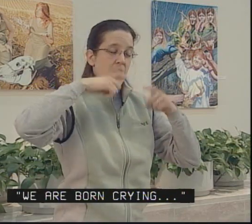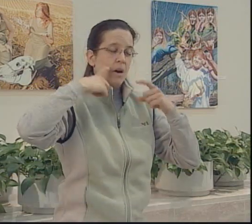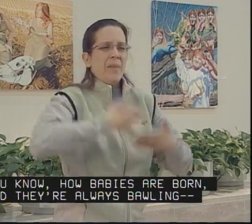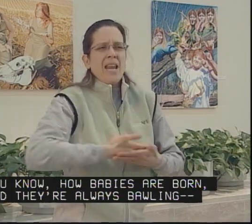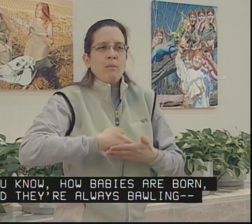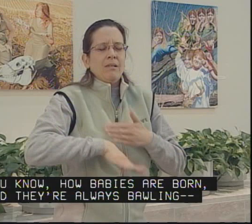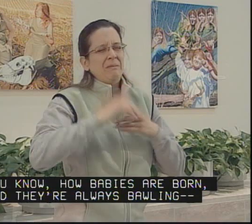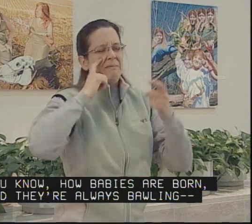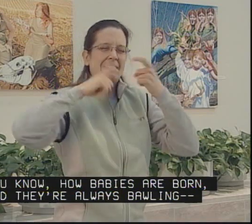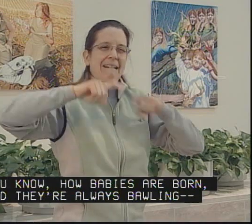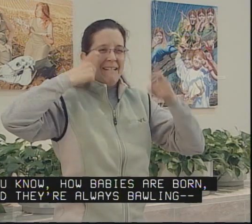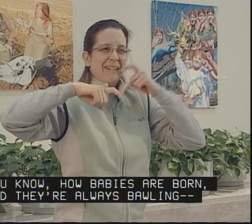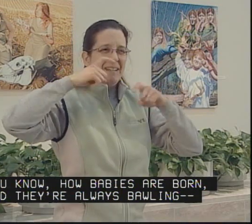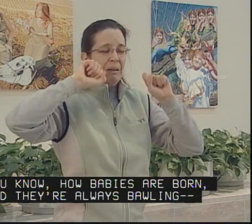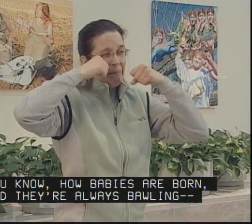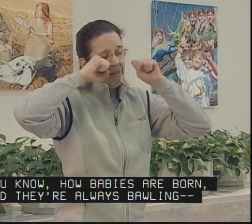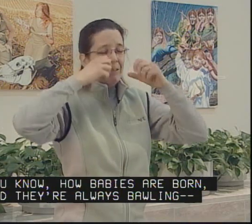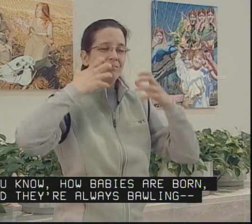You know, how babies are born and they're always bawling.